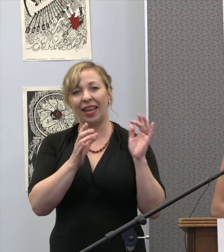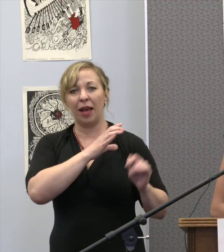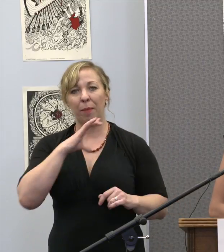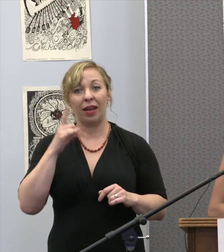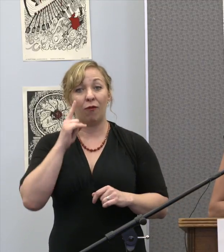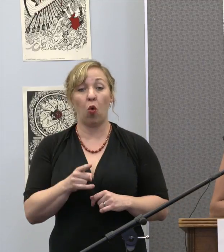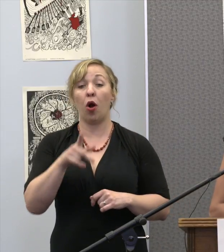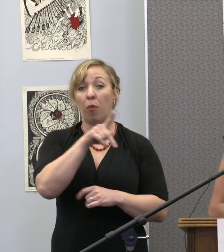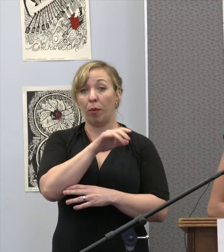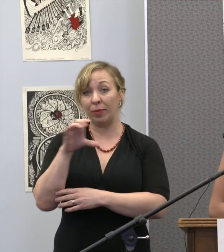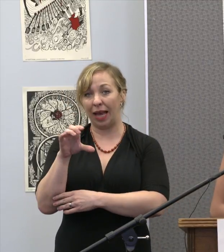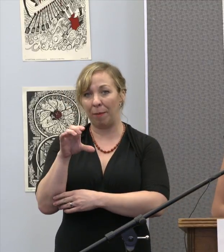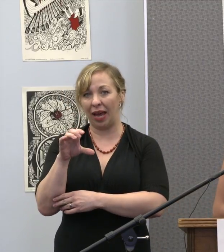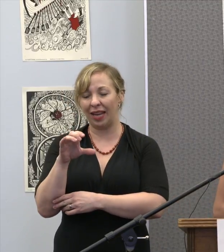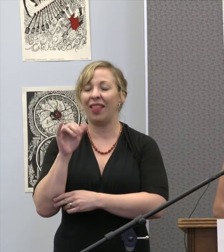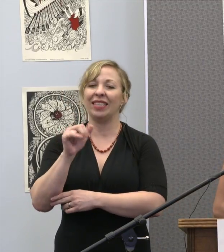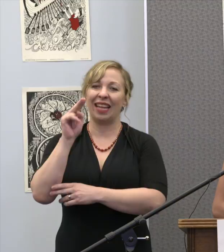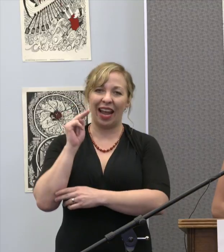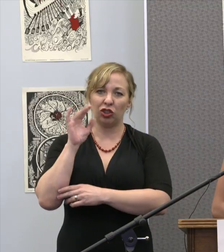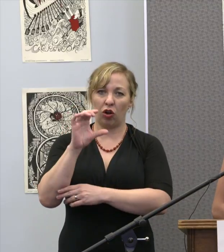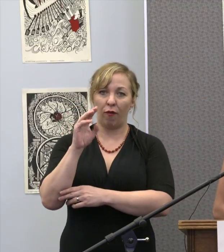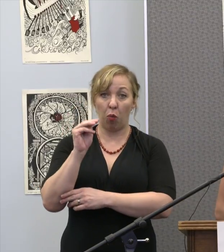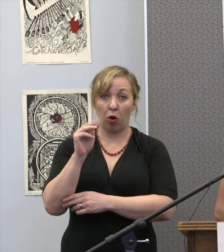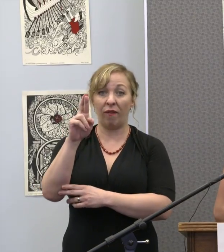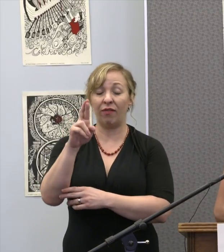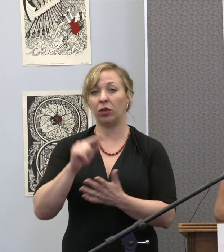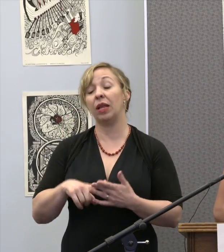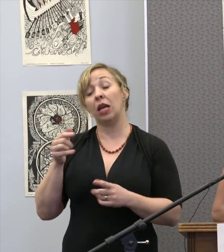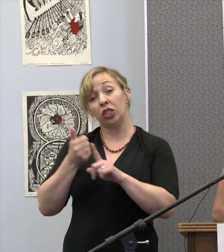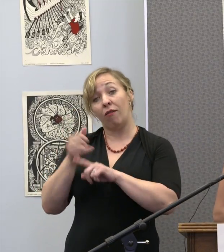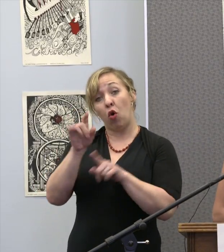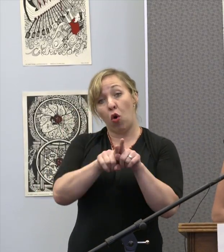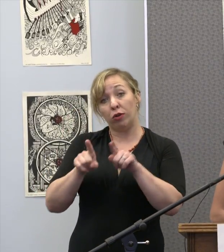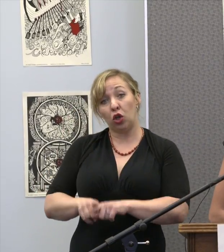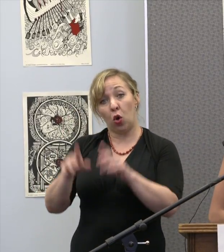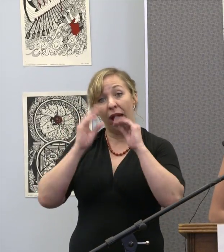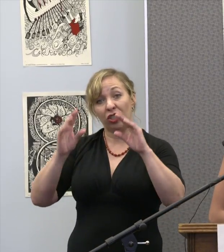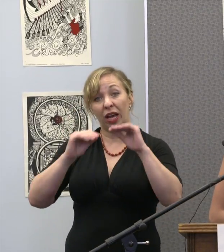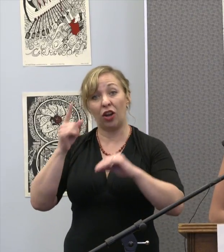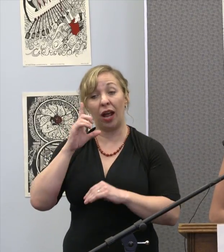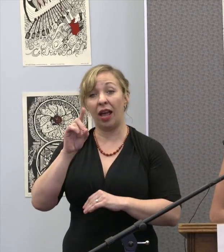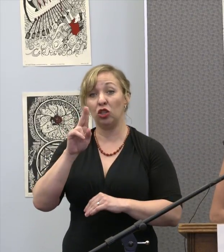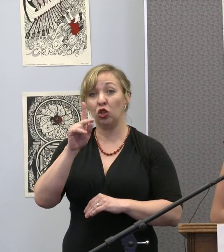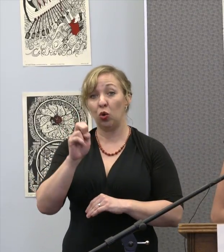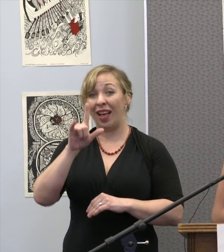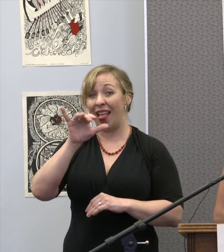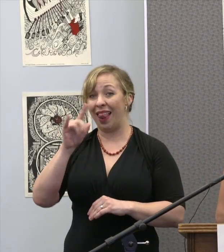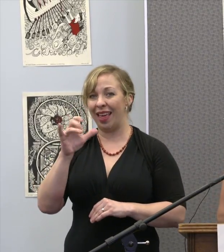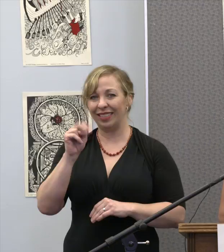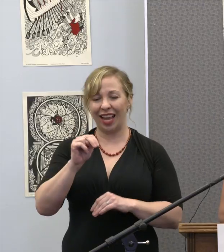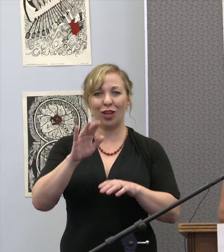People's Campaign, a national call for moral revival, and an educator at the Duke Ellington School of the Arts here in